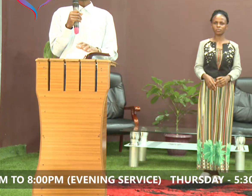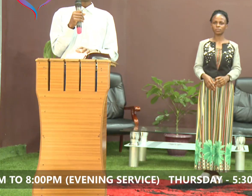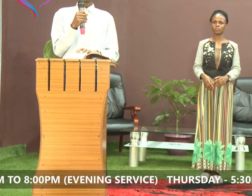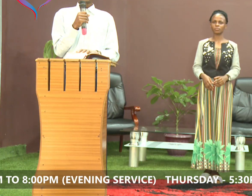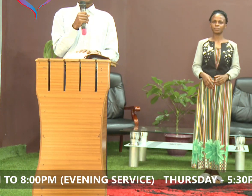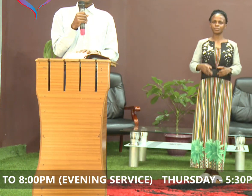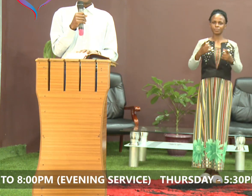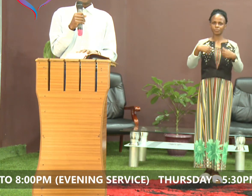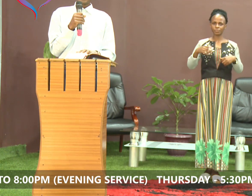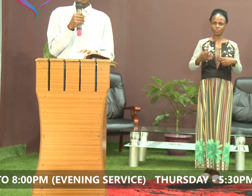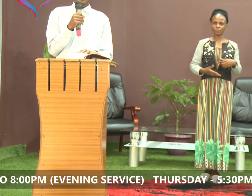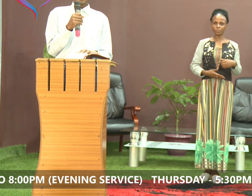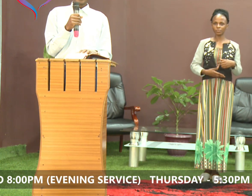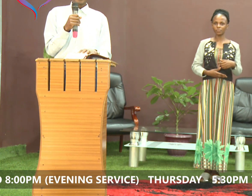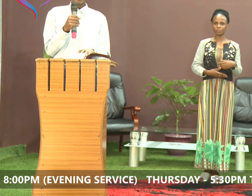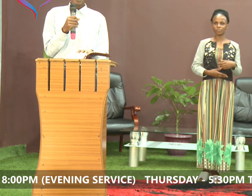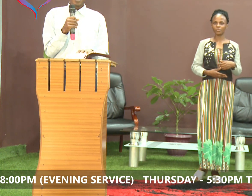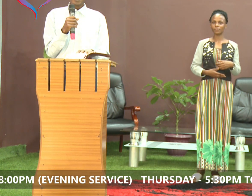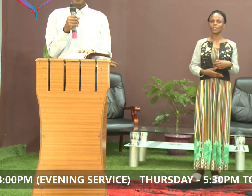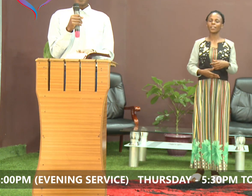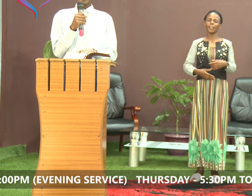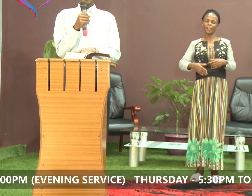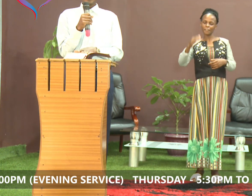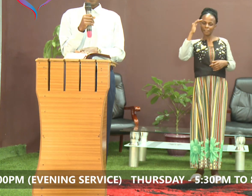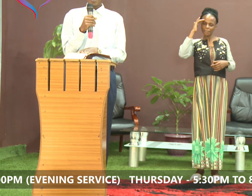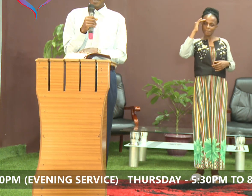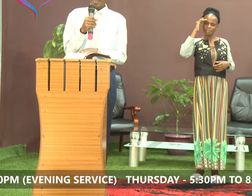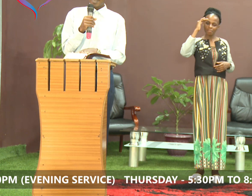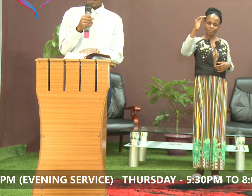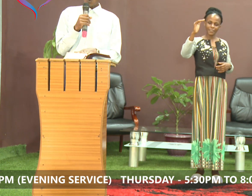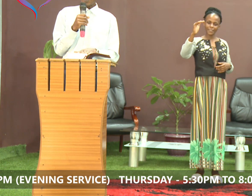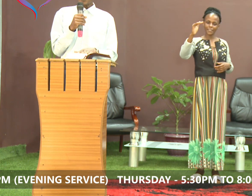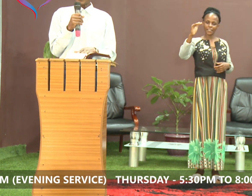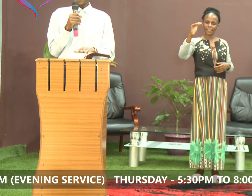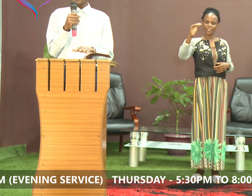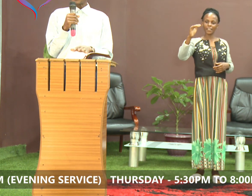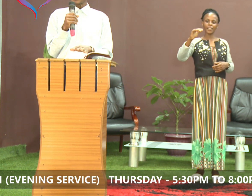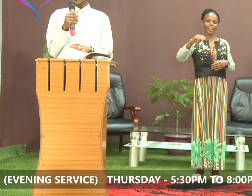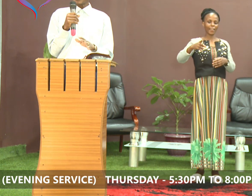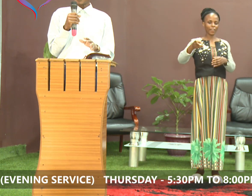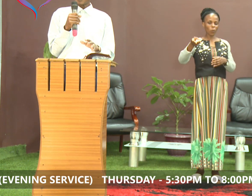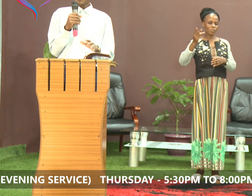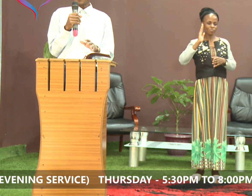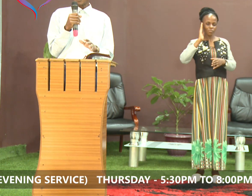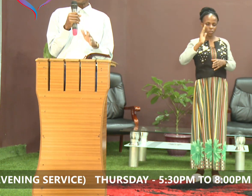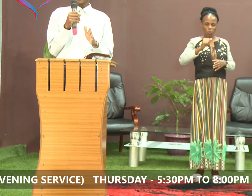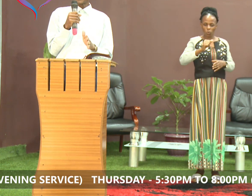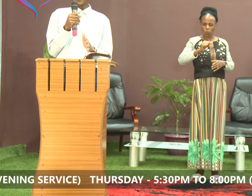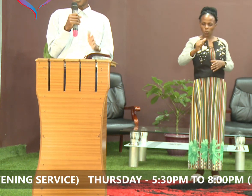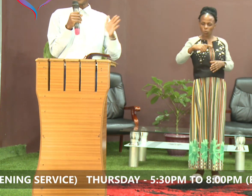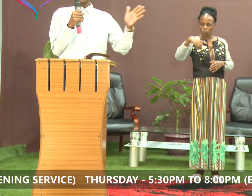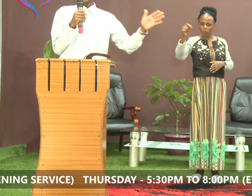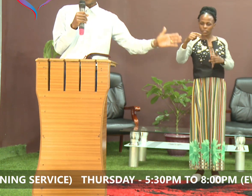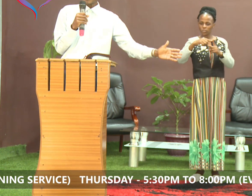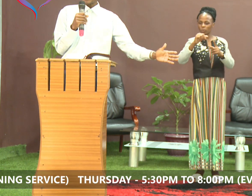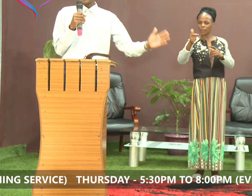ze Twitter swe messages badegenda walala ne chame uwo. We also have those sweet messages that were meant for